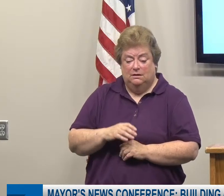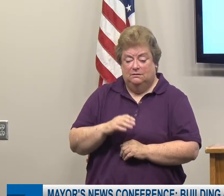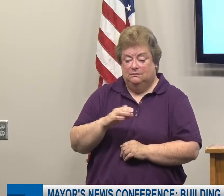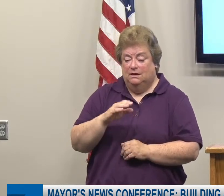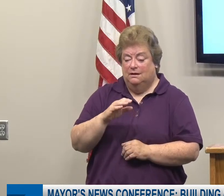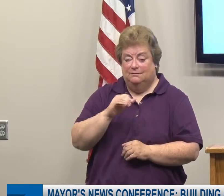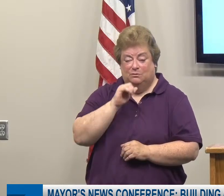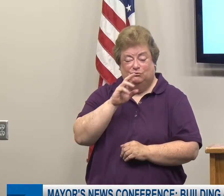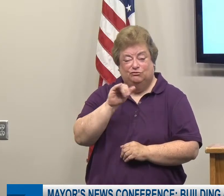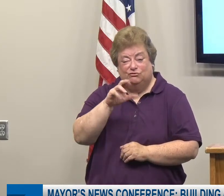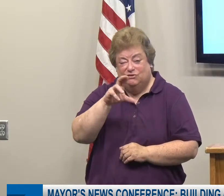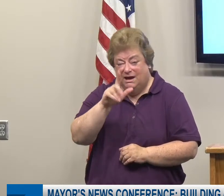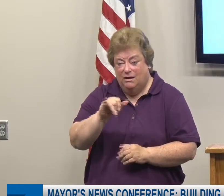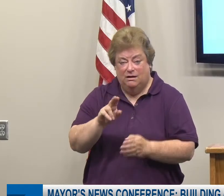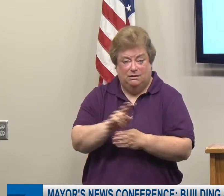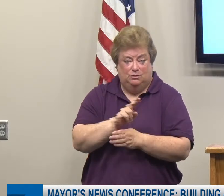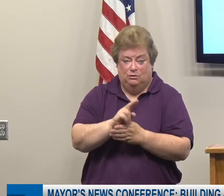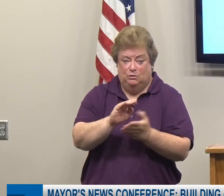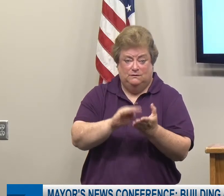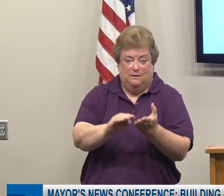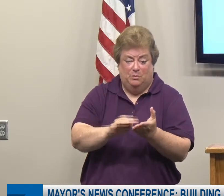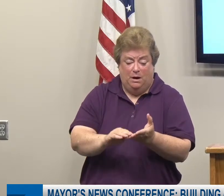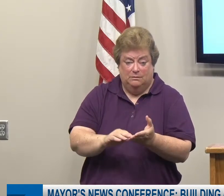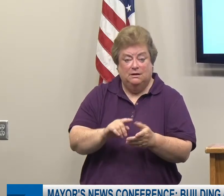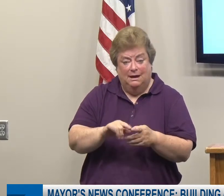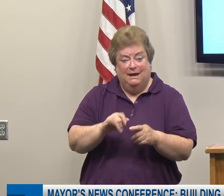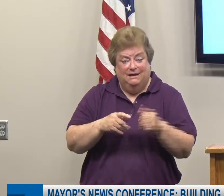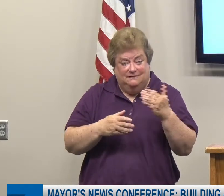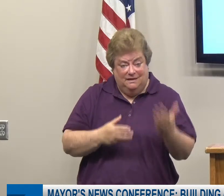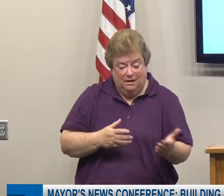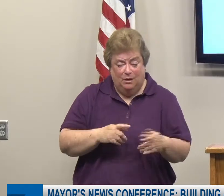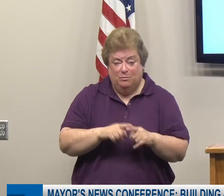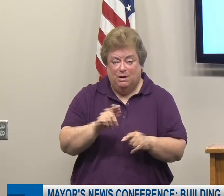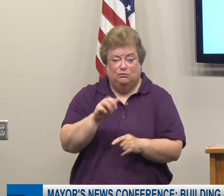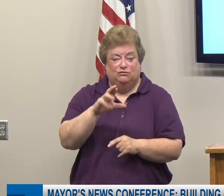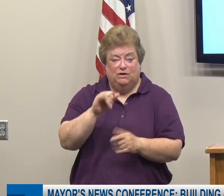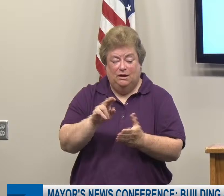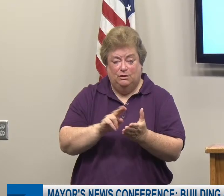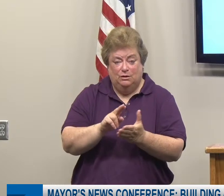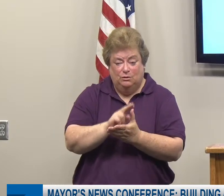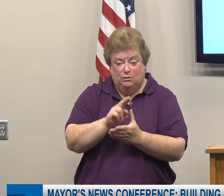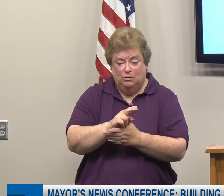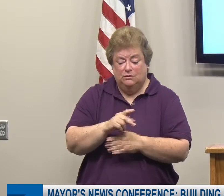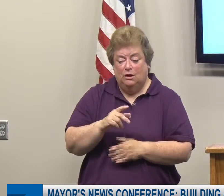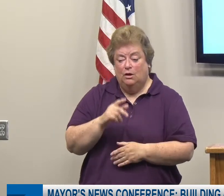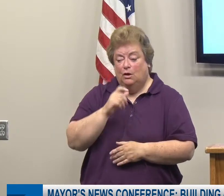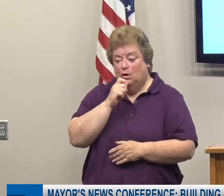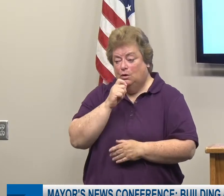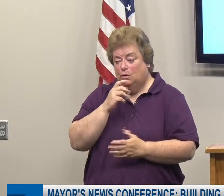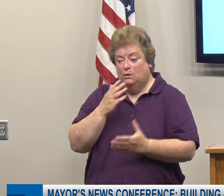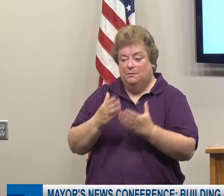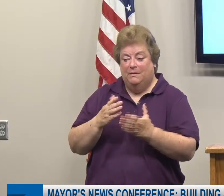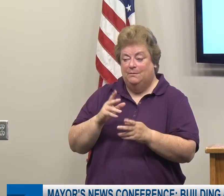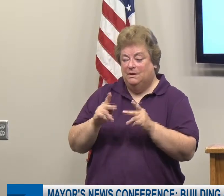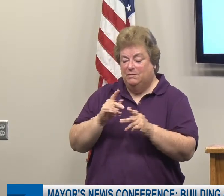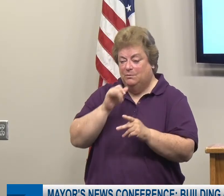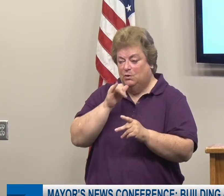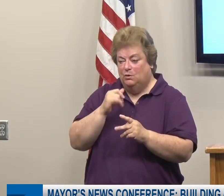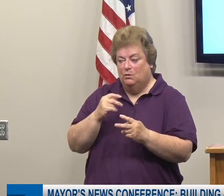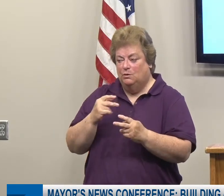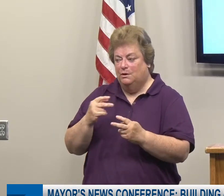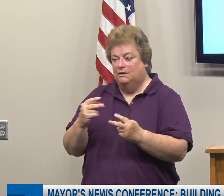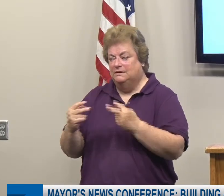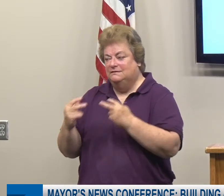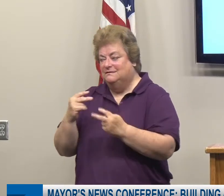tool. It does exist. And for those who are peacefully protesting who may have gotten caught in the melee, because of other